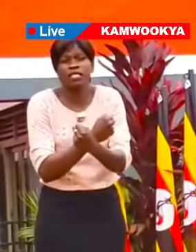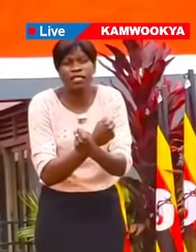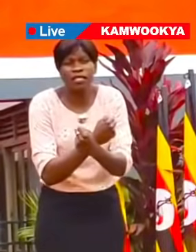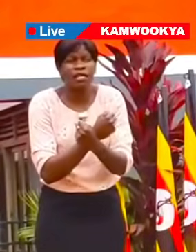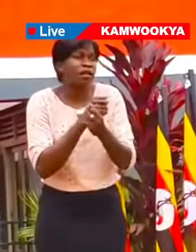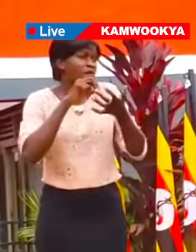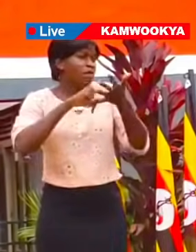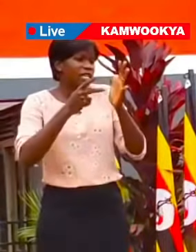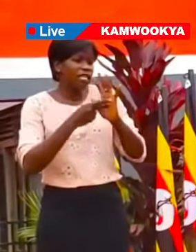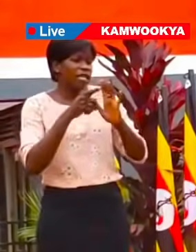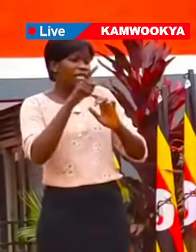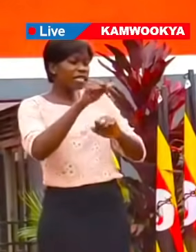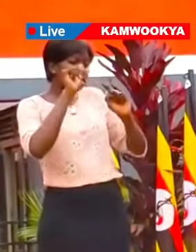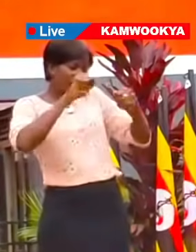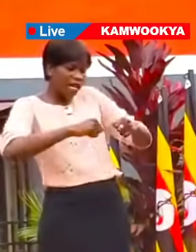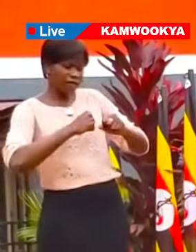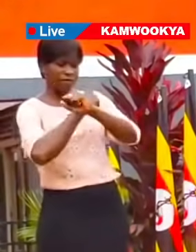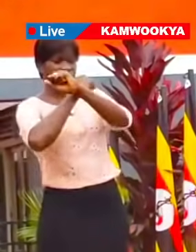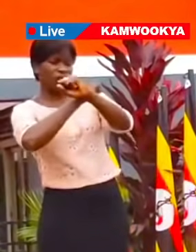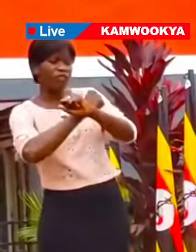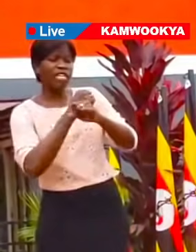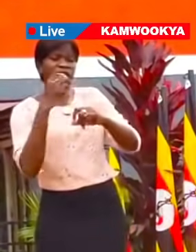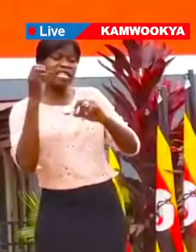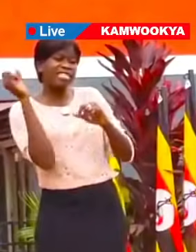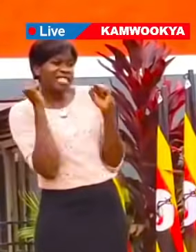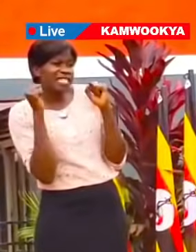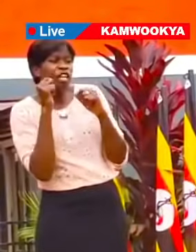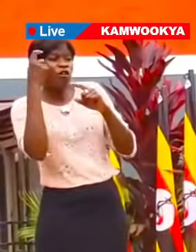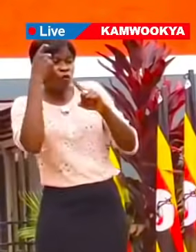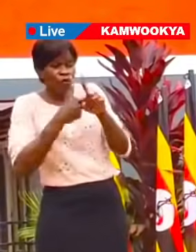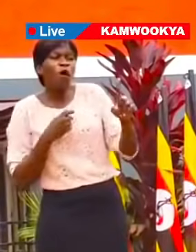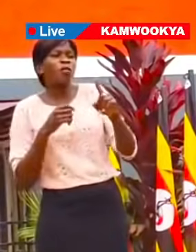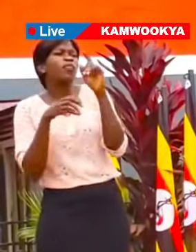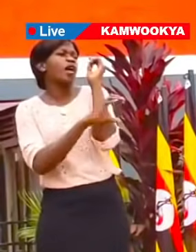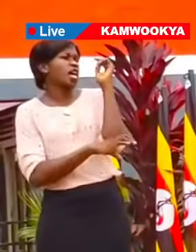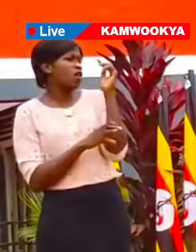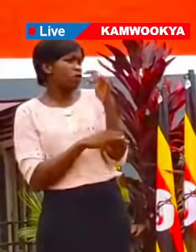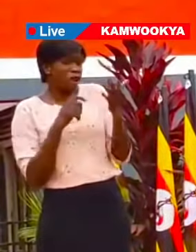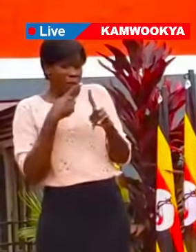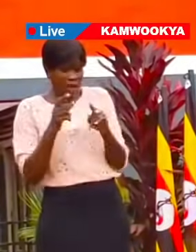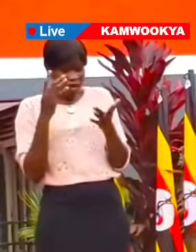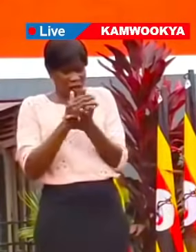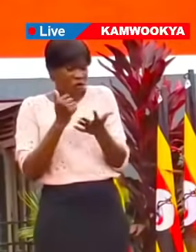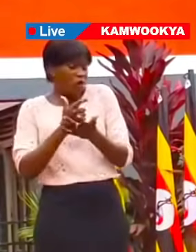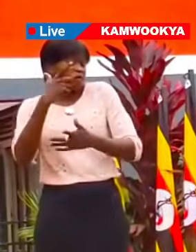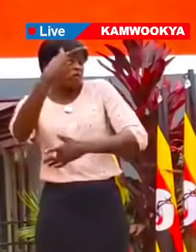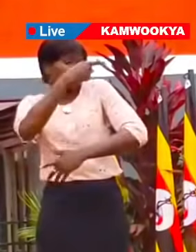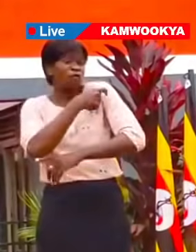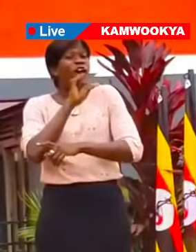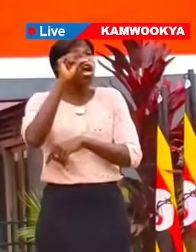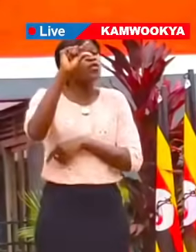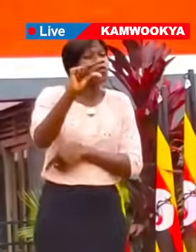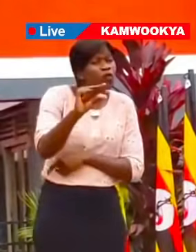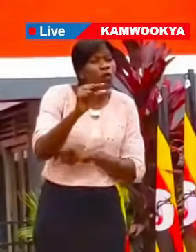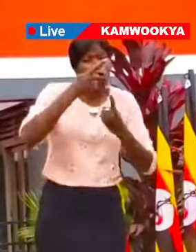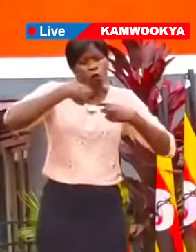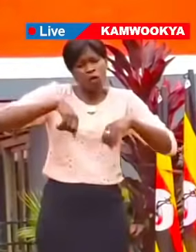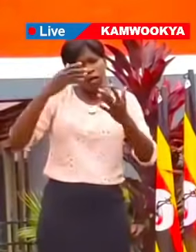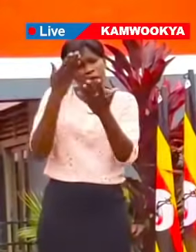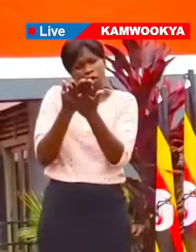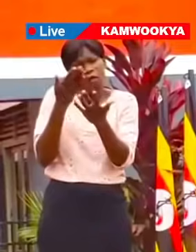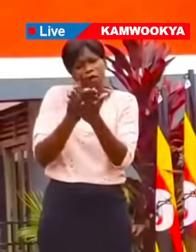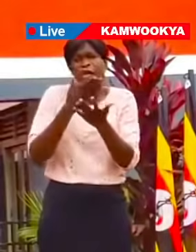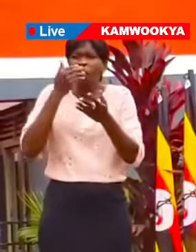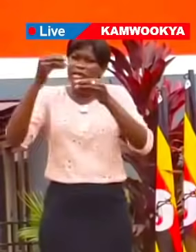herd immunity can kick out the disease from the country. But since we have few doses, we propose that we give